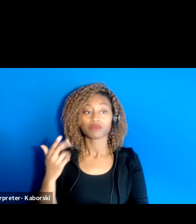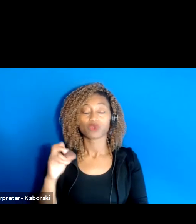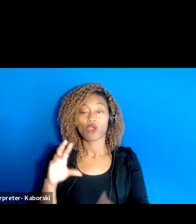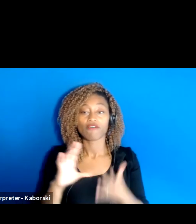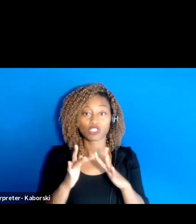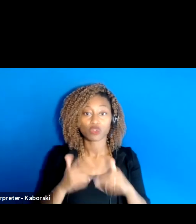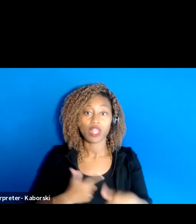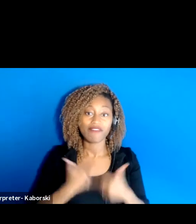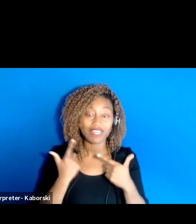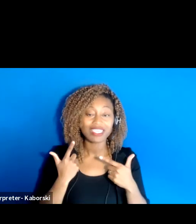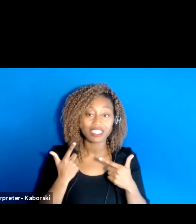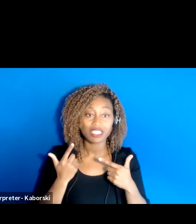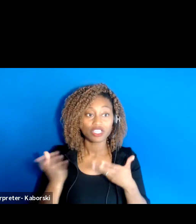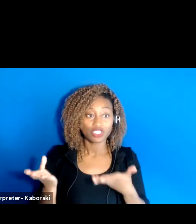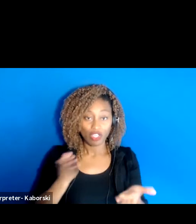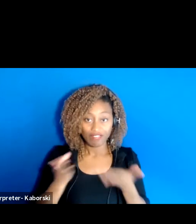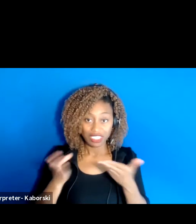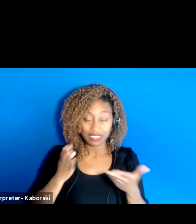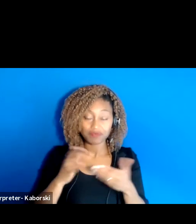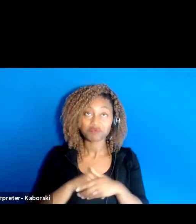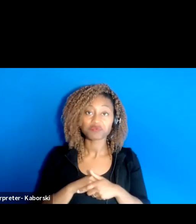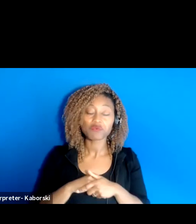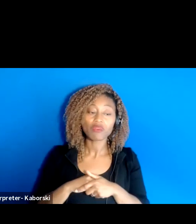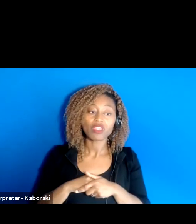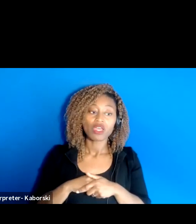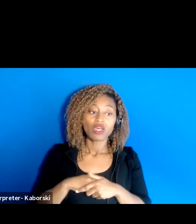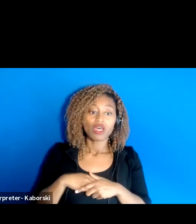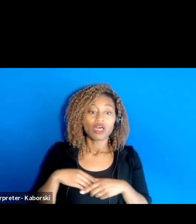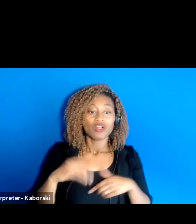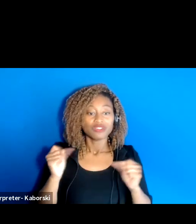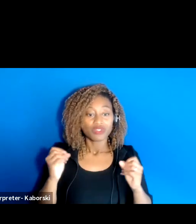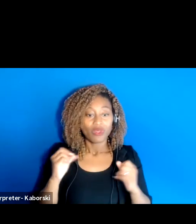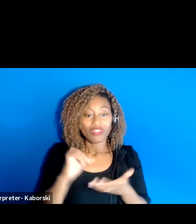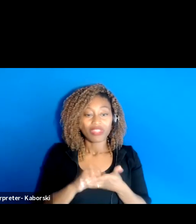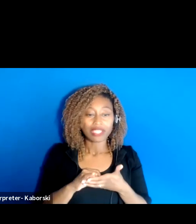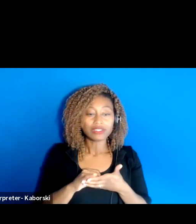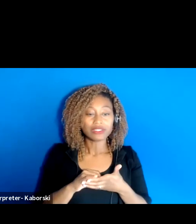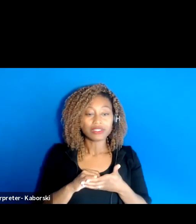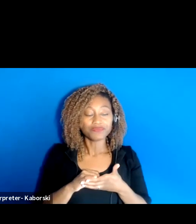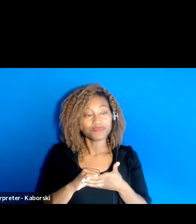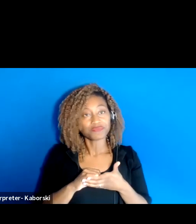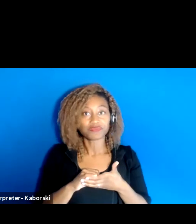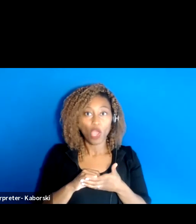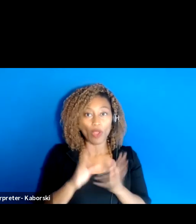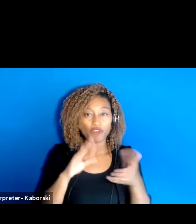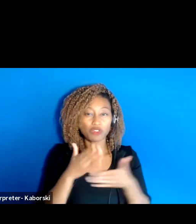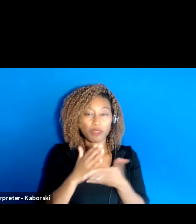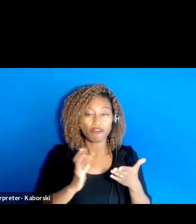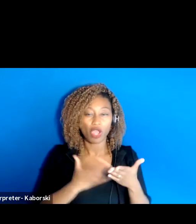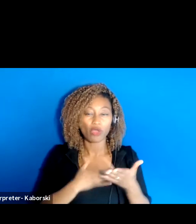services. And so that's where we've focused some of our resources.